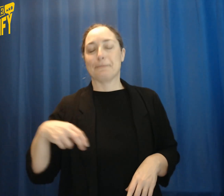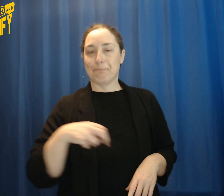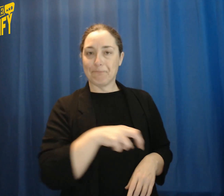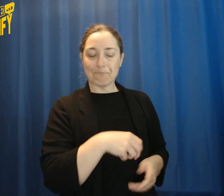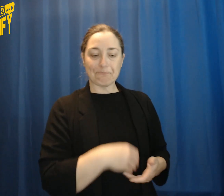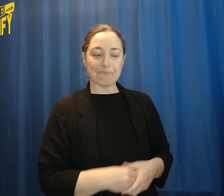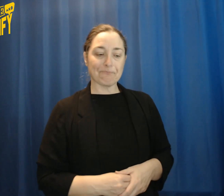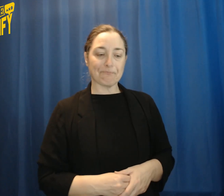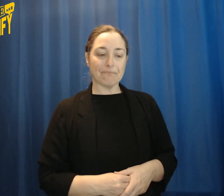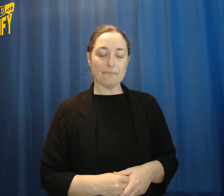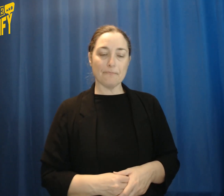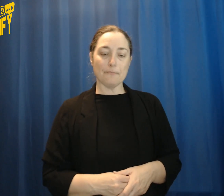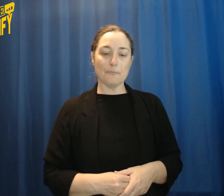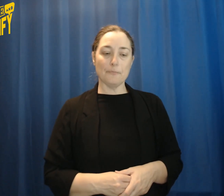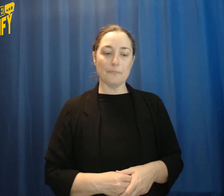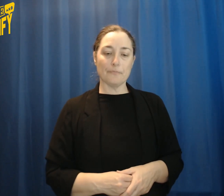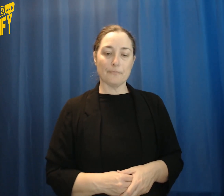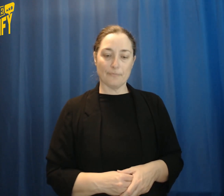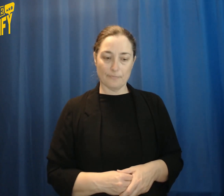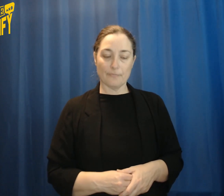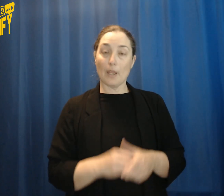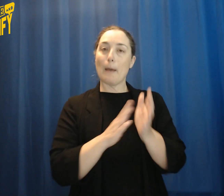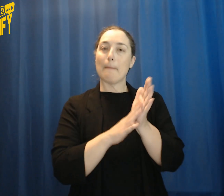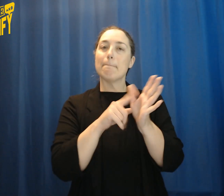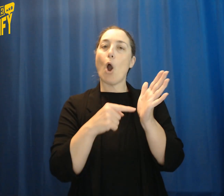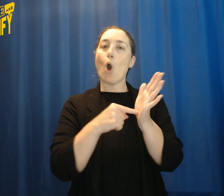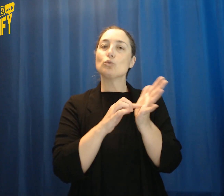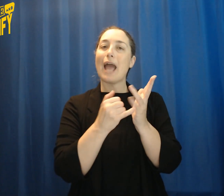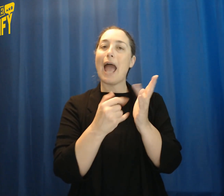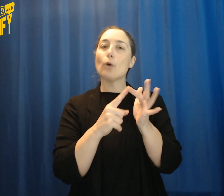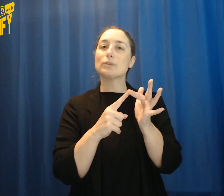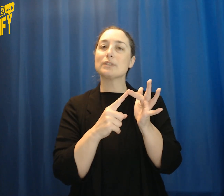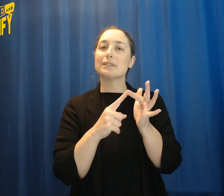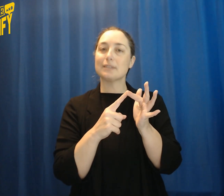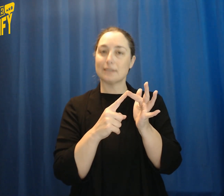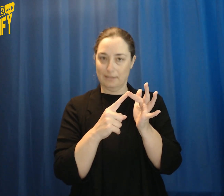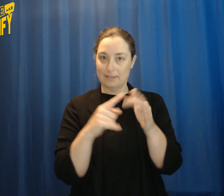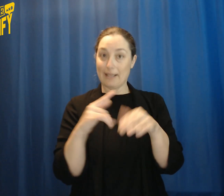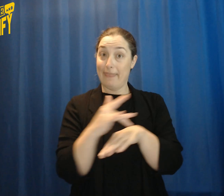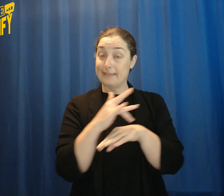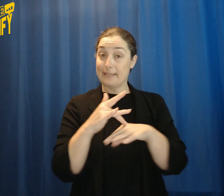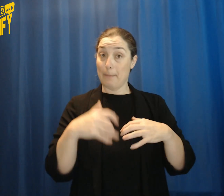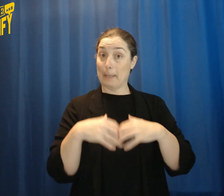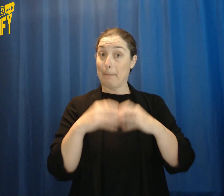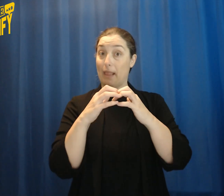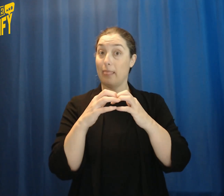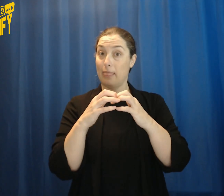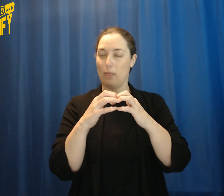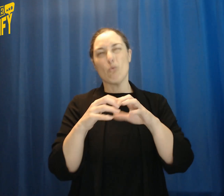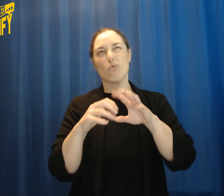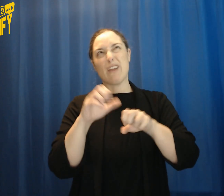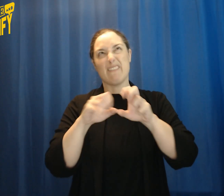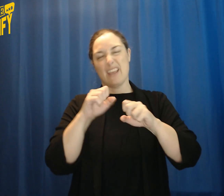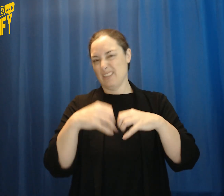so happened that the Malt House was being built, being renovated then at that stage.